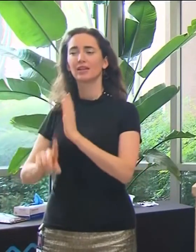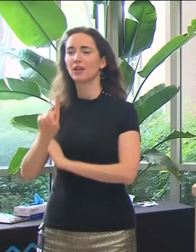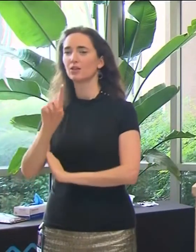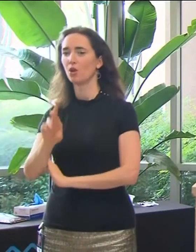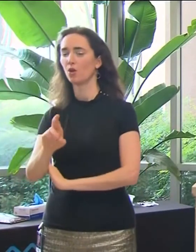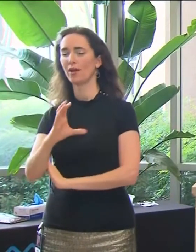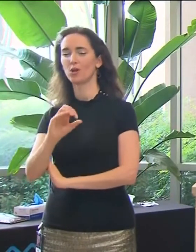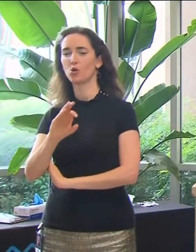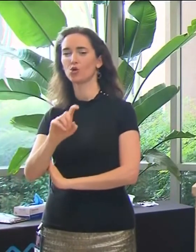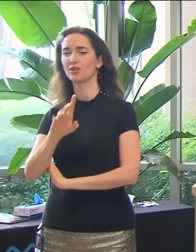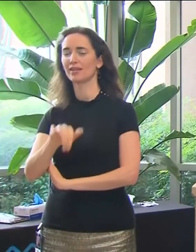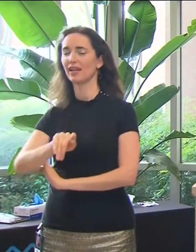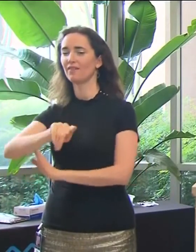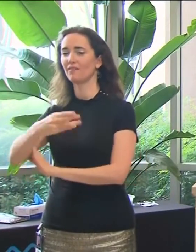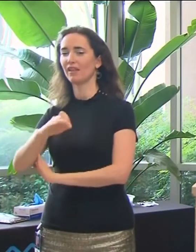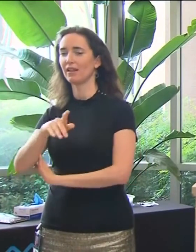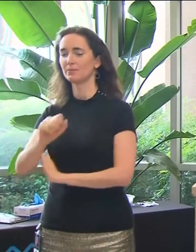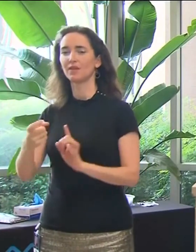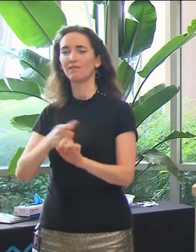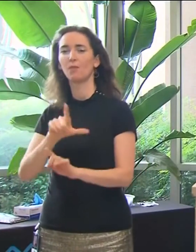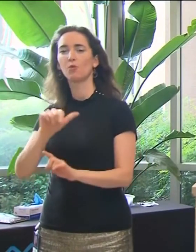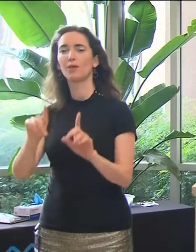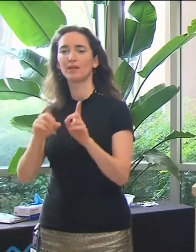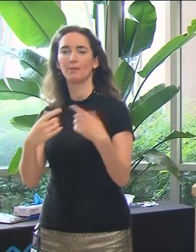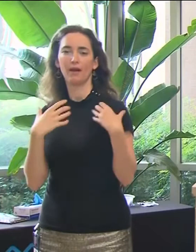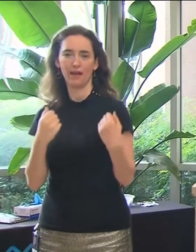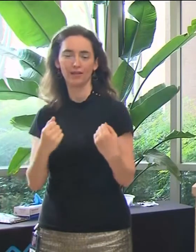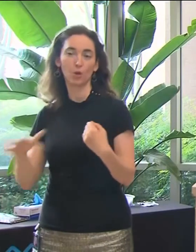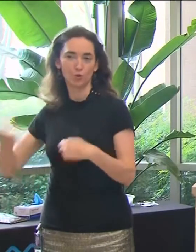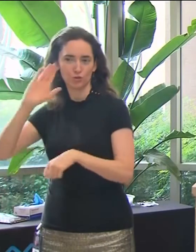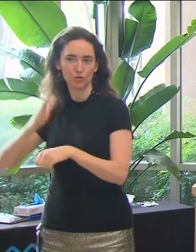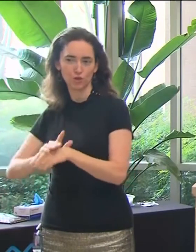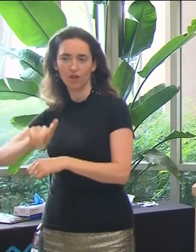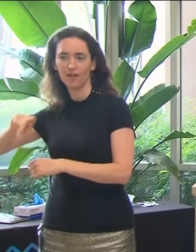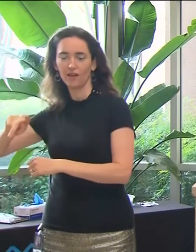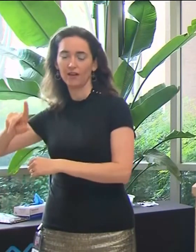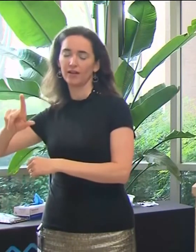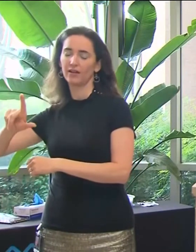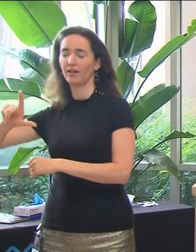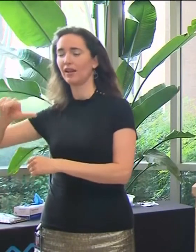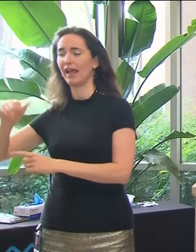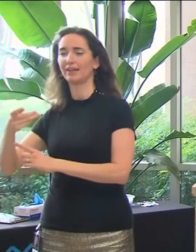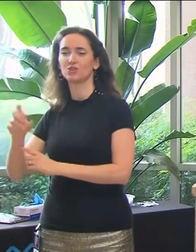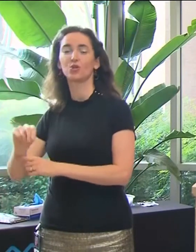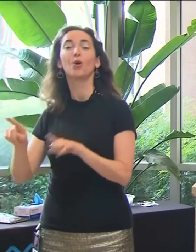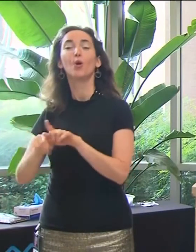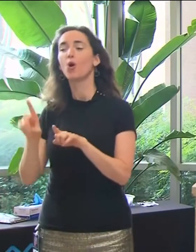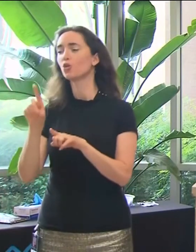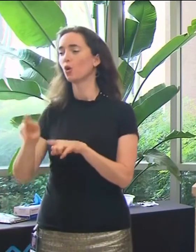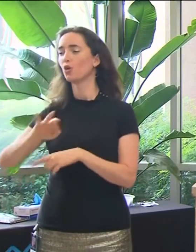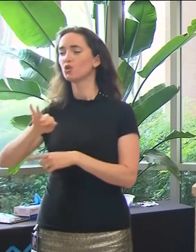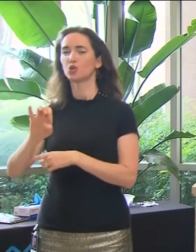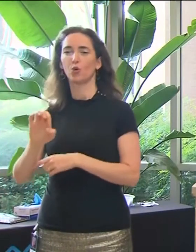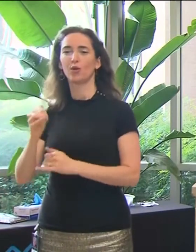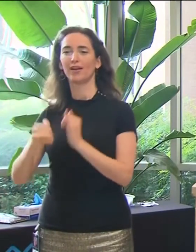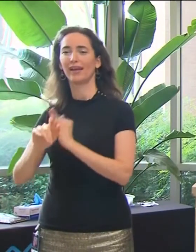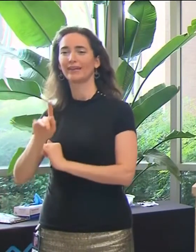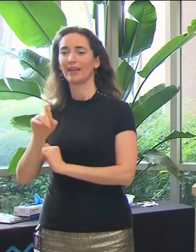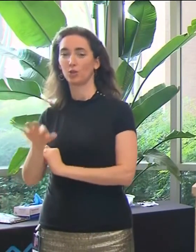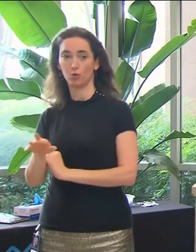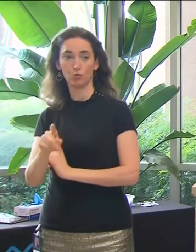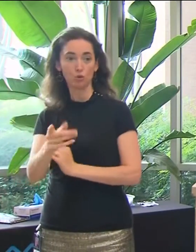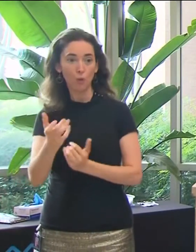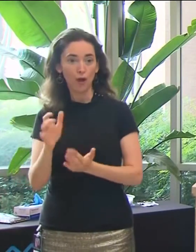Courtney Phillips of the Louisiana Department of Health and her son Langston, but also by Dr. Joe Canner. And he'll be available to take